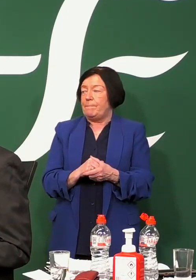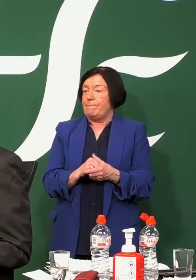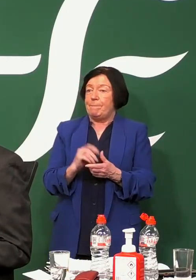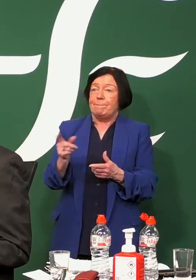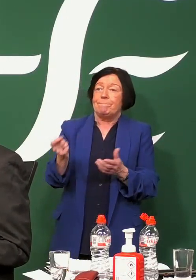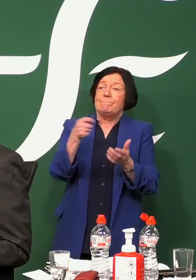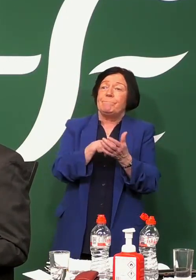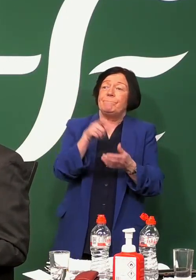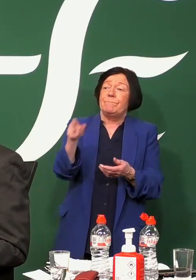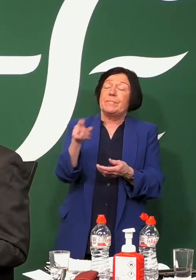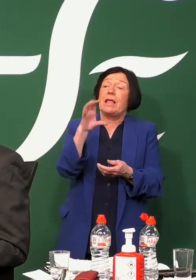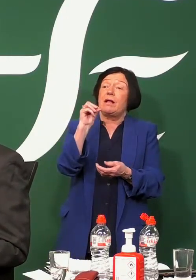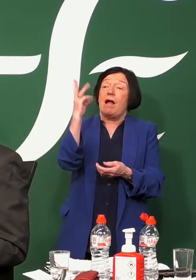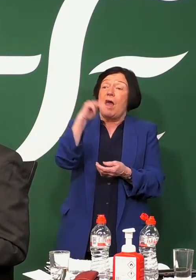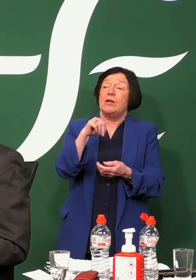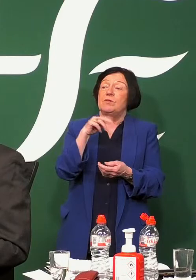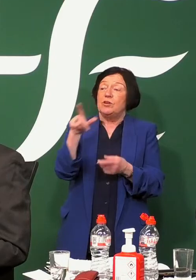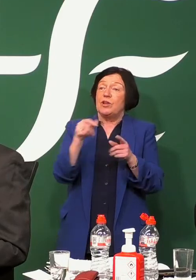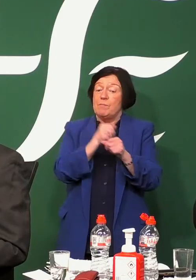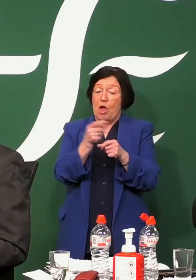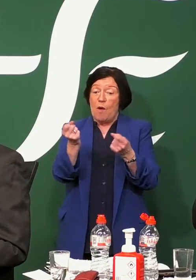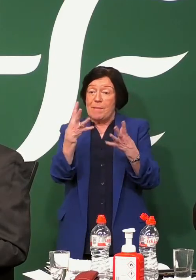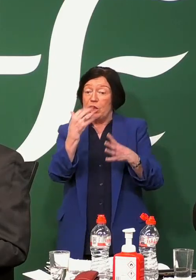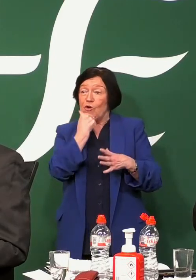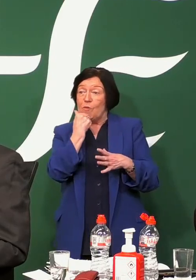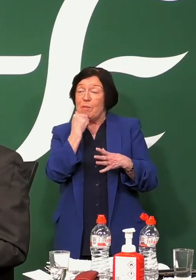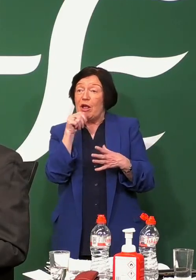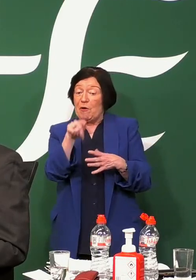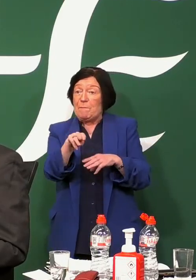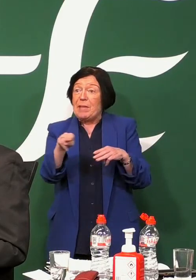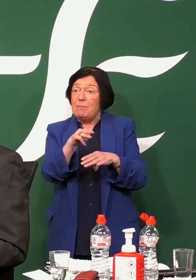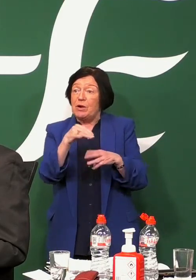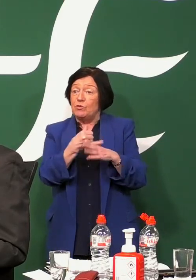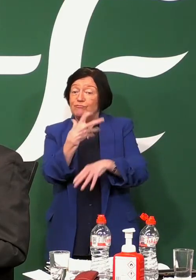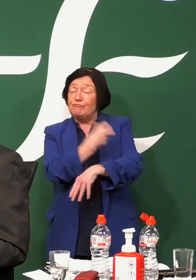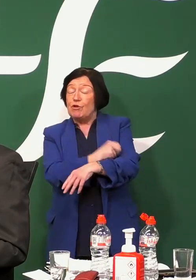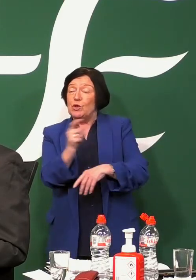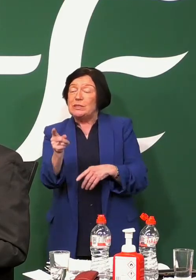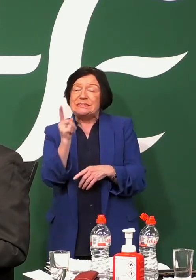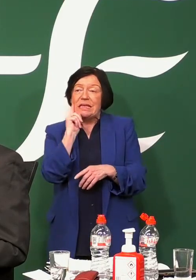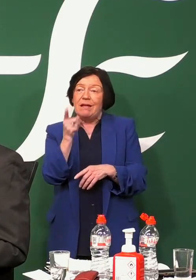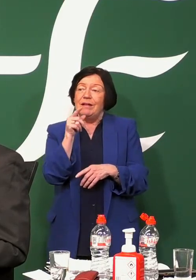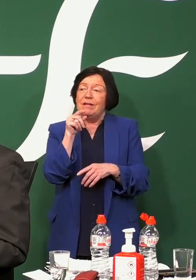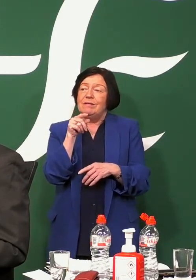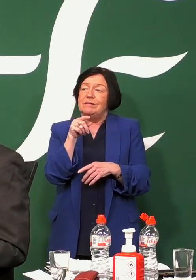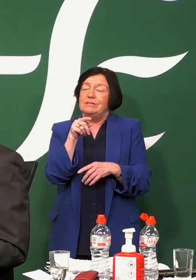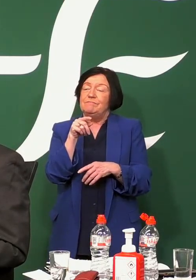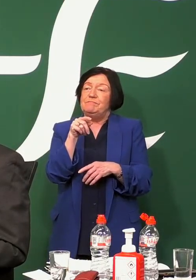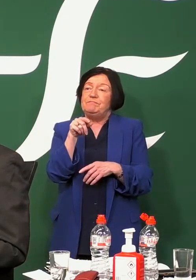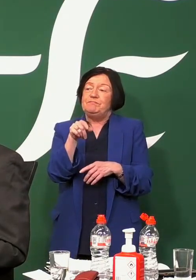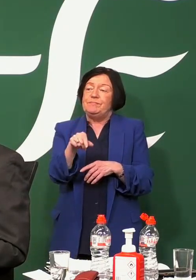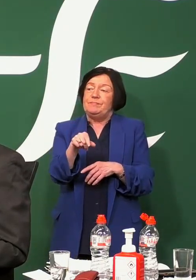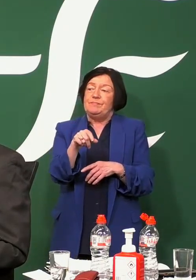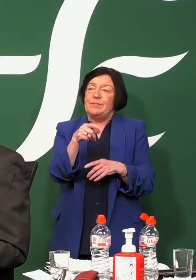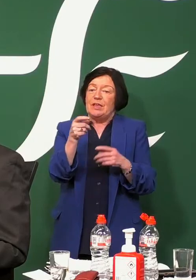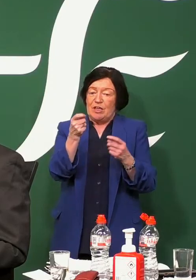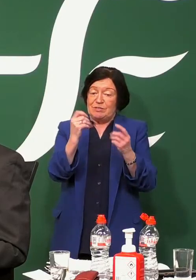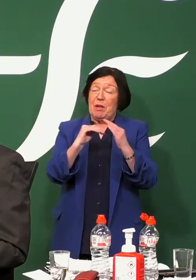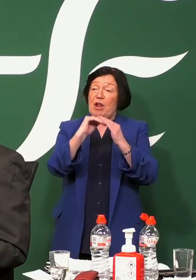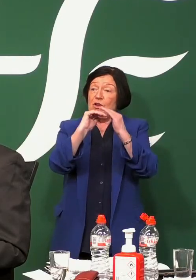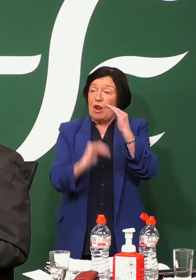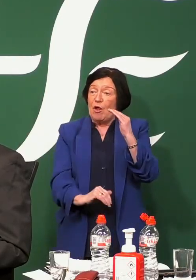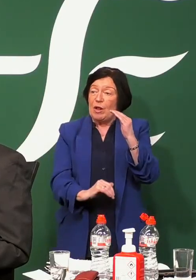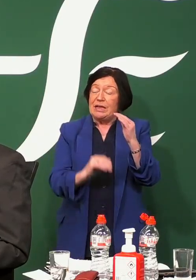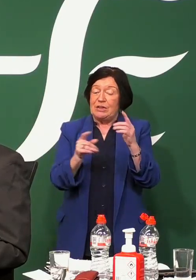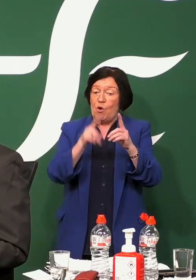Just David, if you look at our uptake figures population-wide, you'll see there's a gradual decline